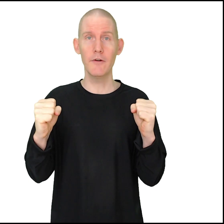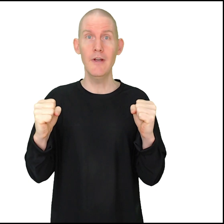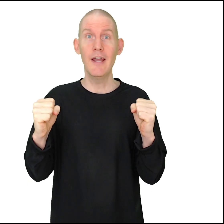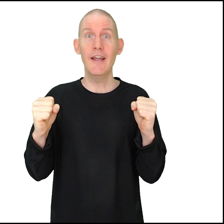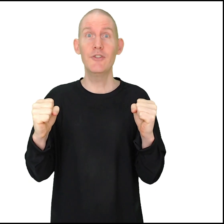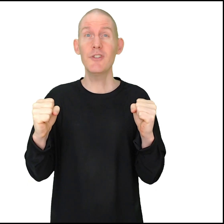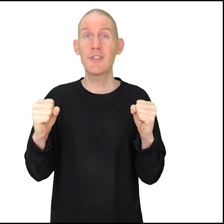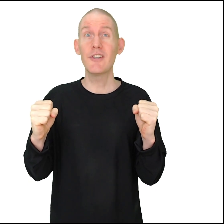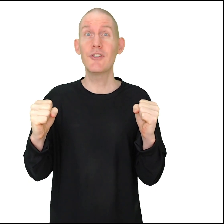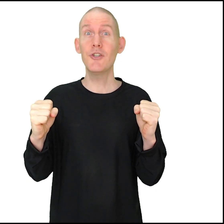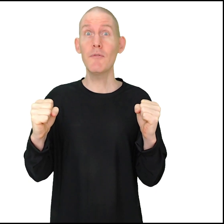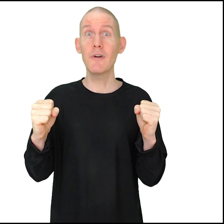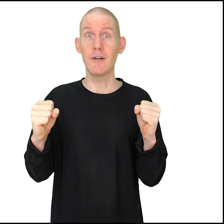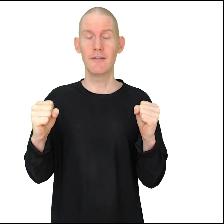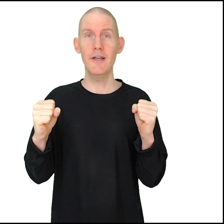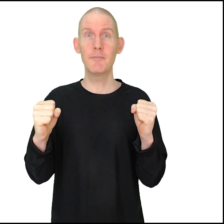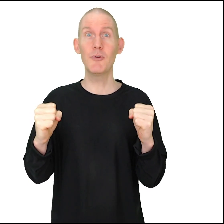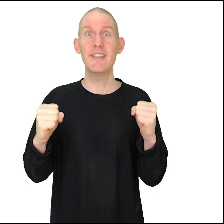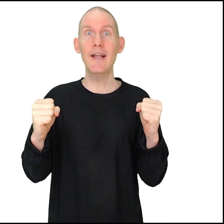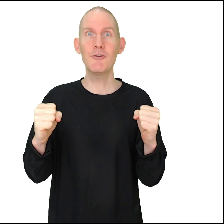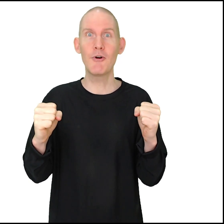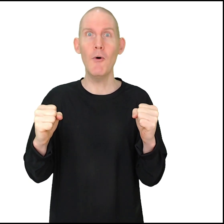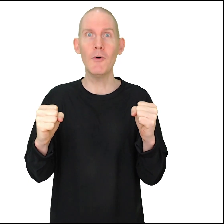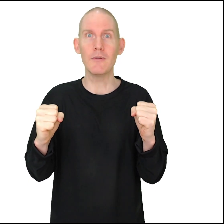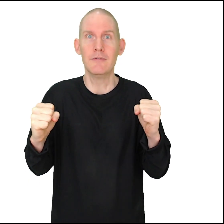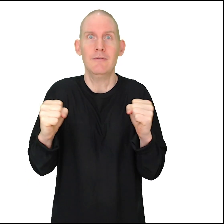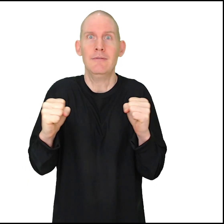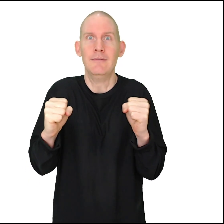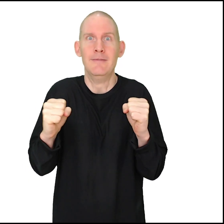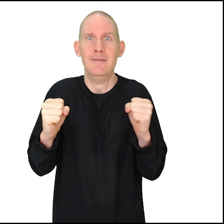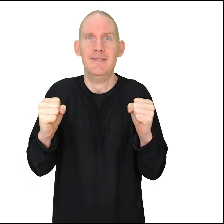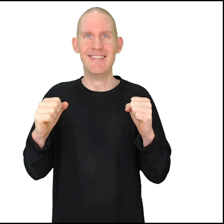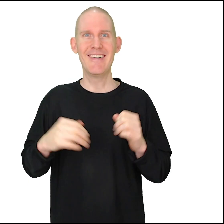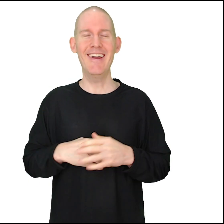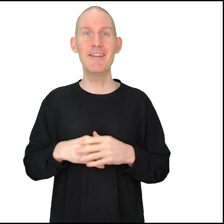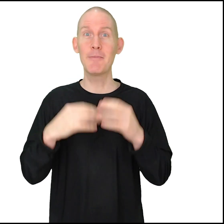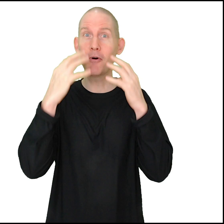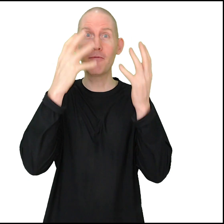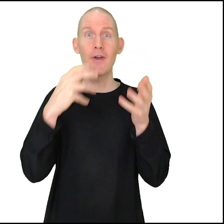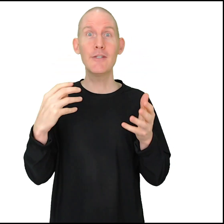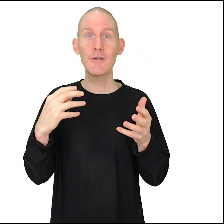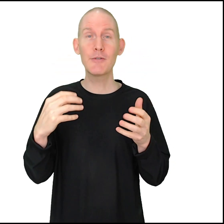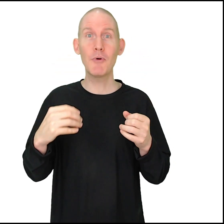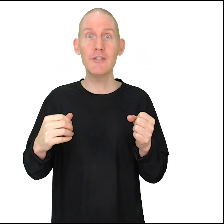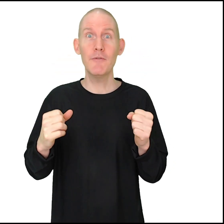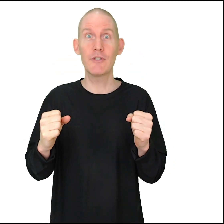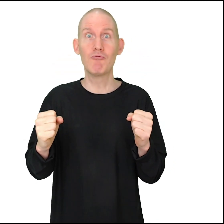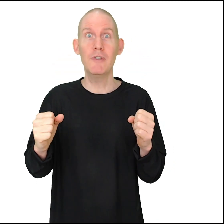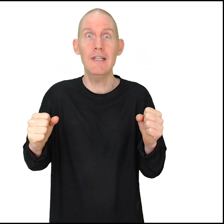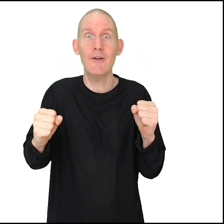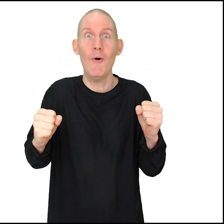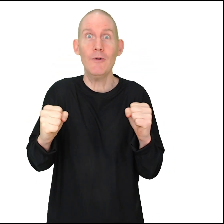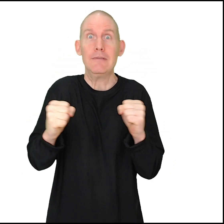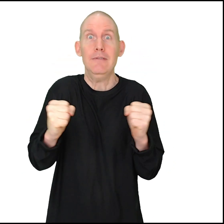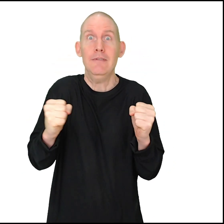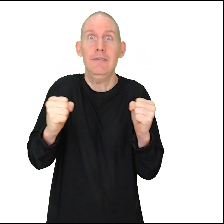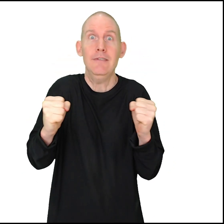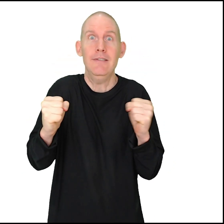and just shiver, like pretend you're cold. Right? You can put a facial expression if it's really cold, ooh,